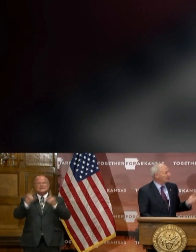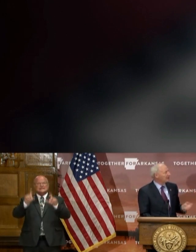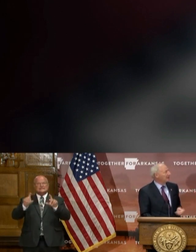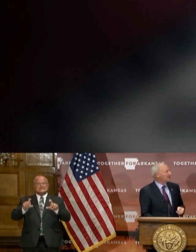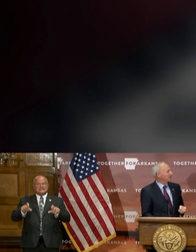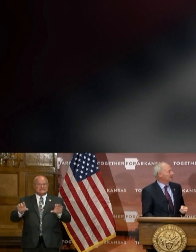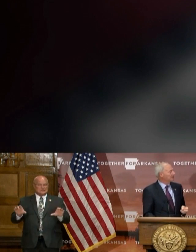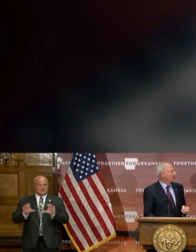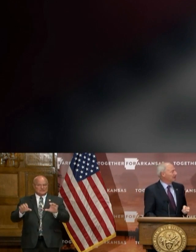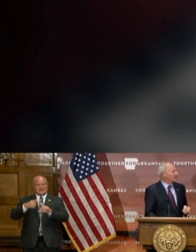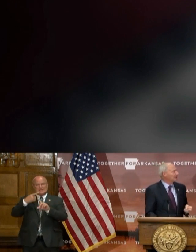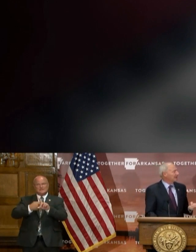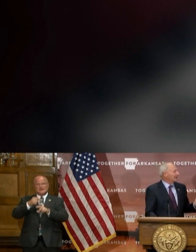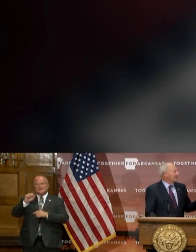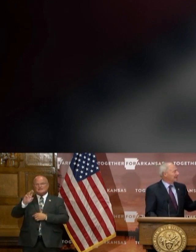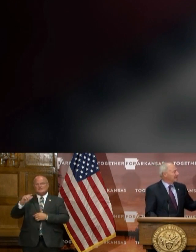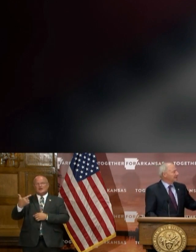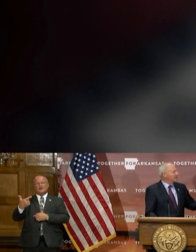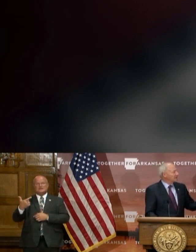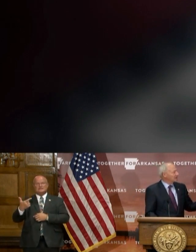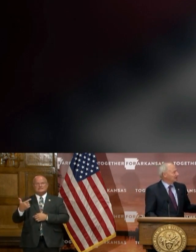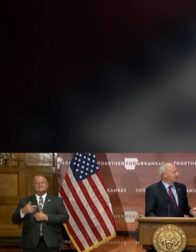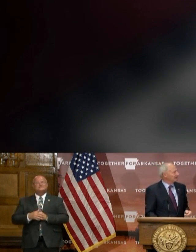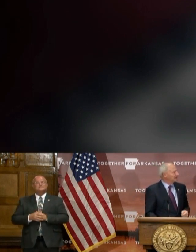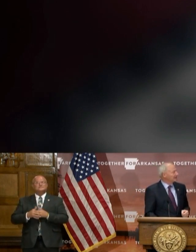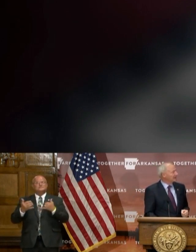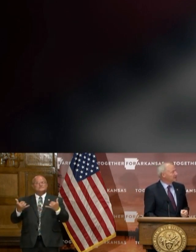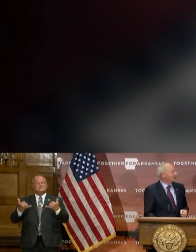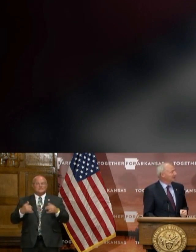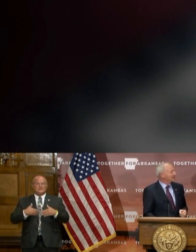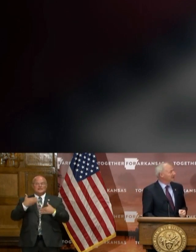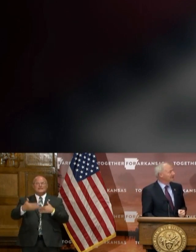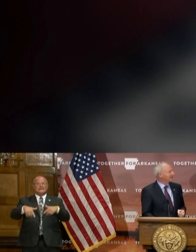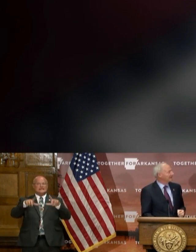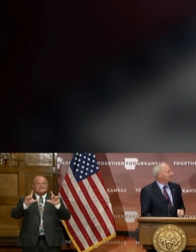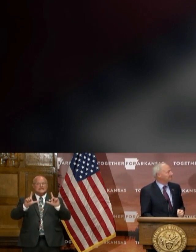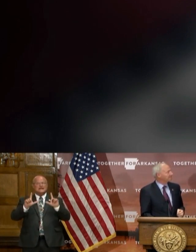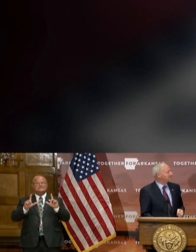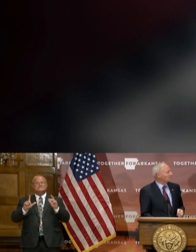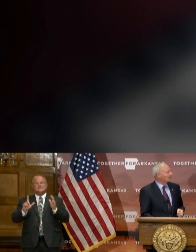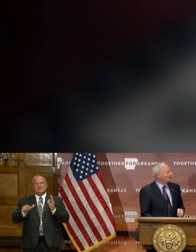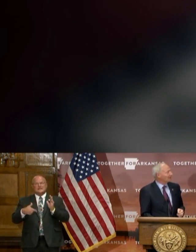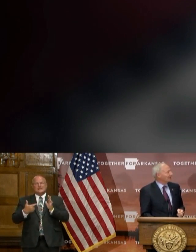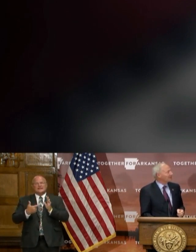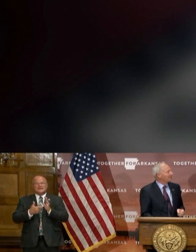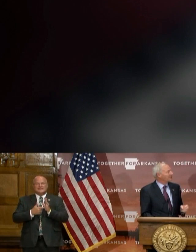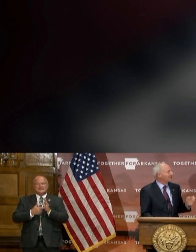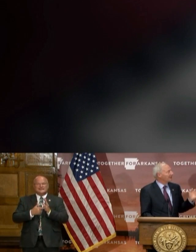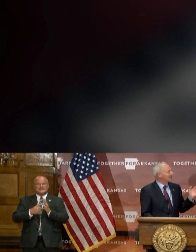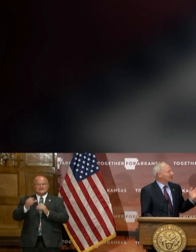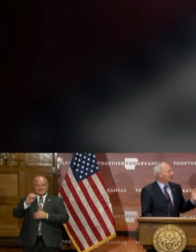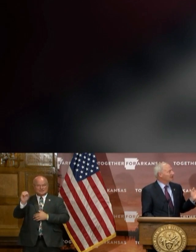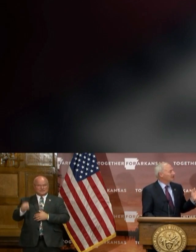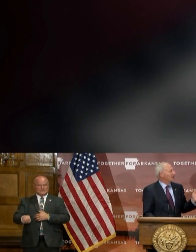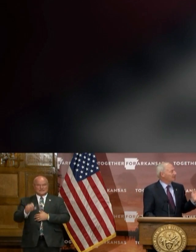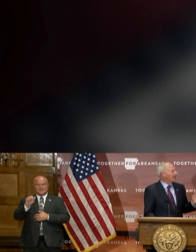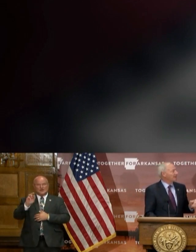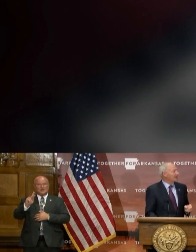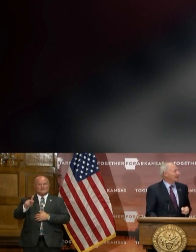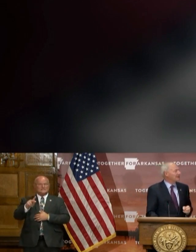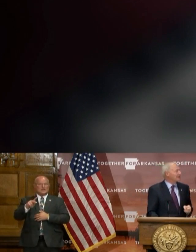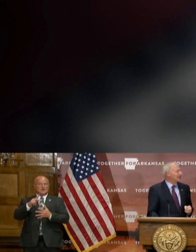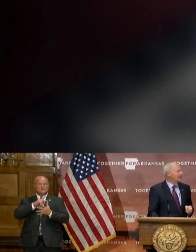testing that we did in the month of August. And then if you look at the next one, this is the percent of